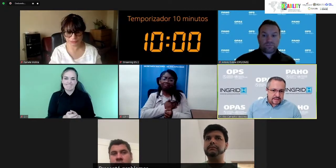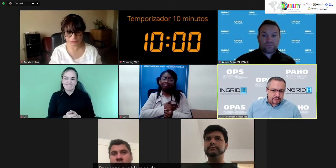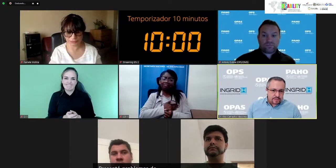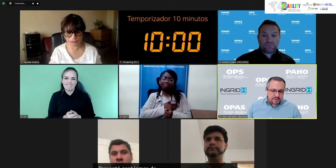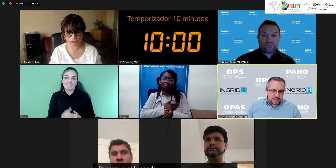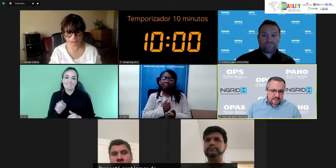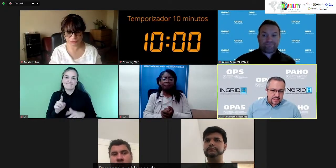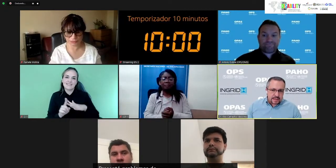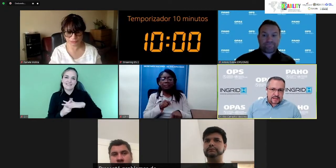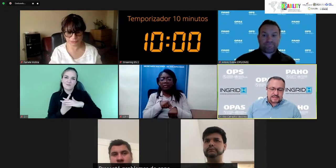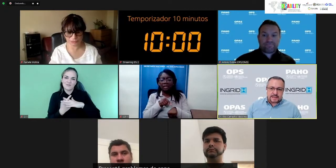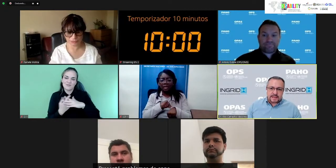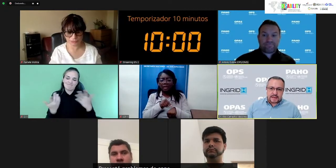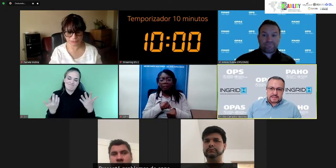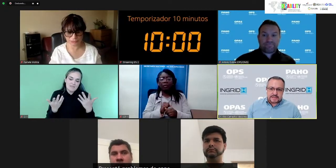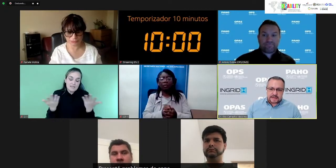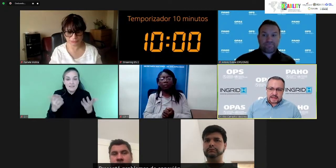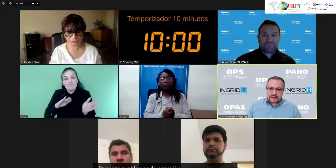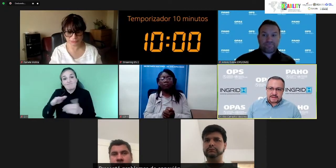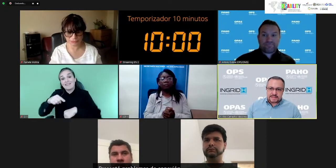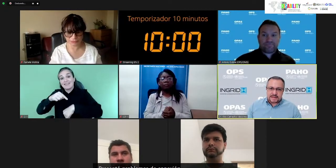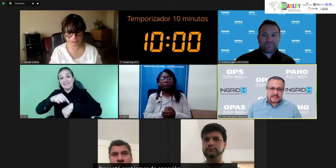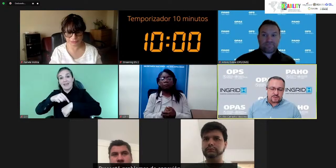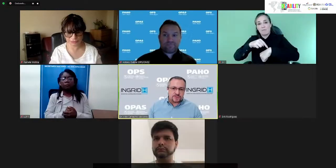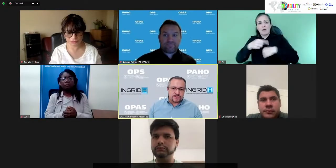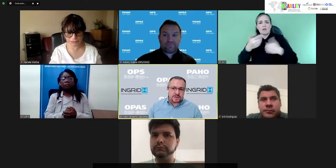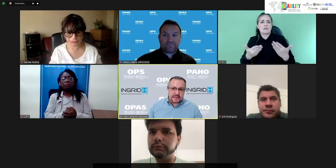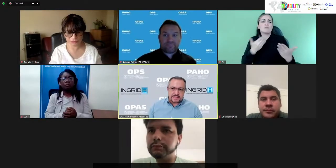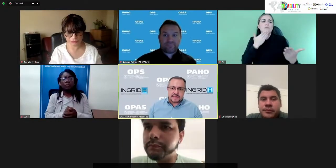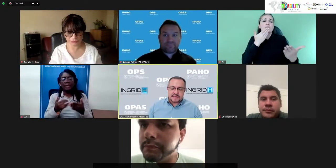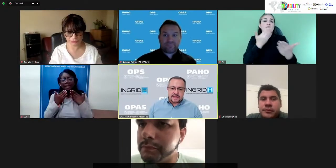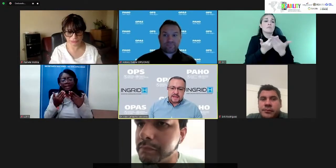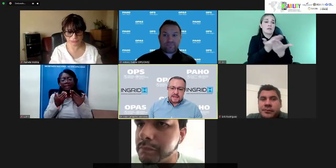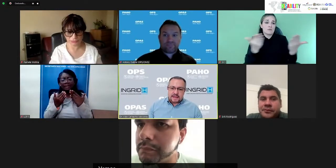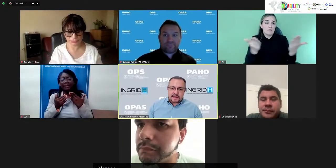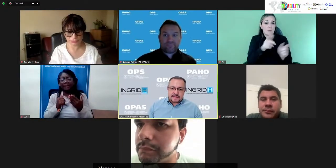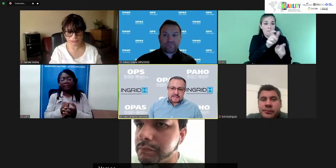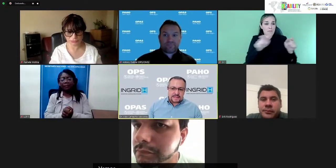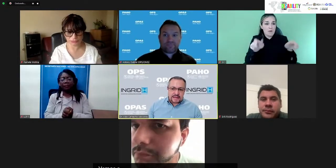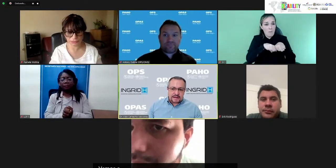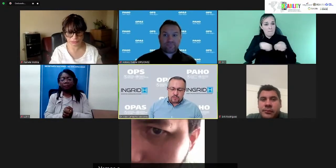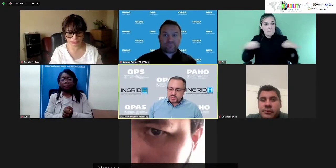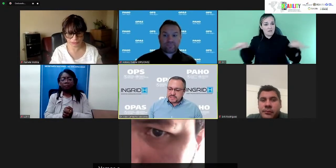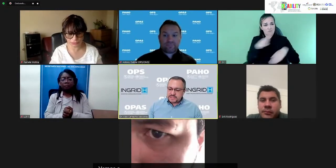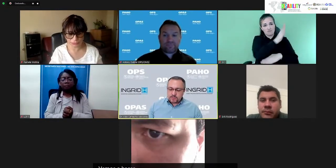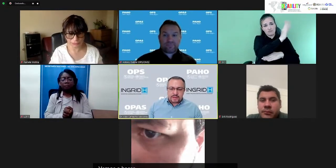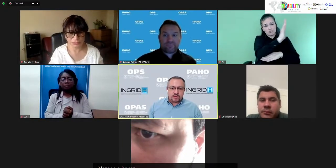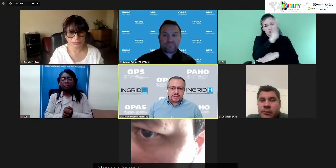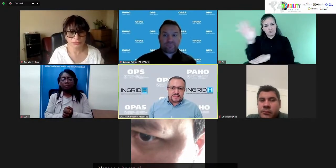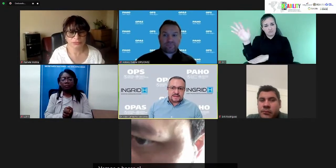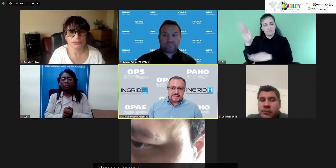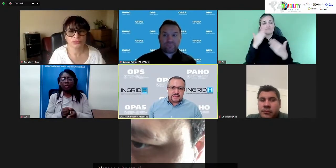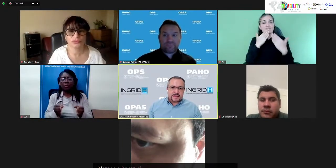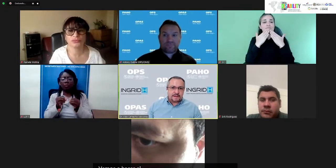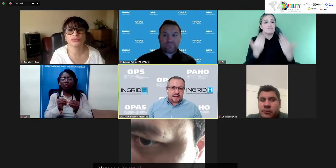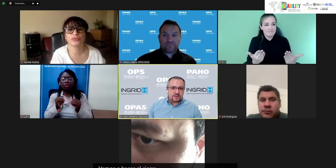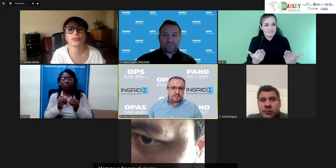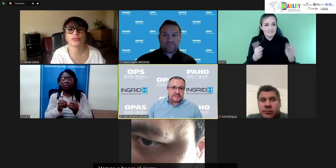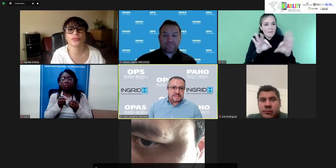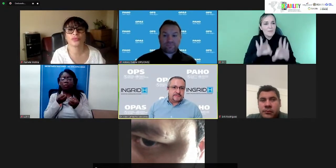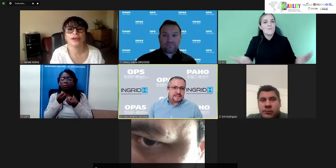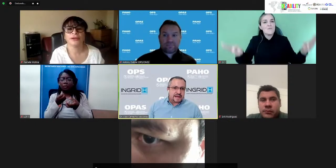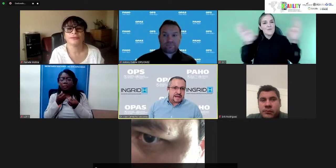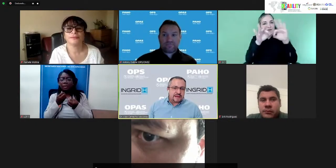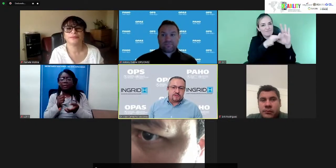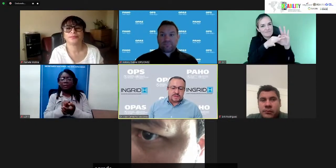continue we have a time constraint so we're going to close this panel thank you very much and i would like